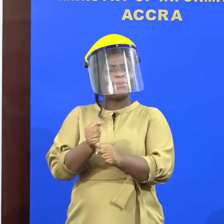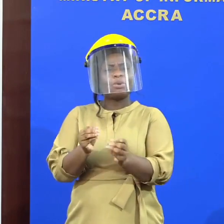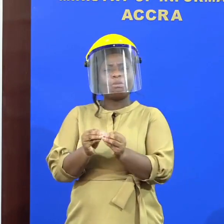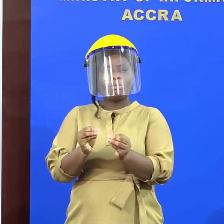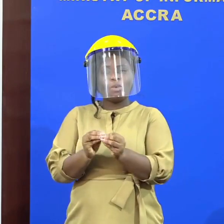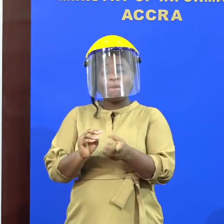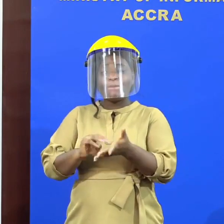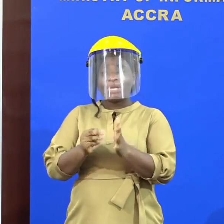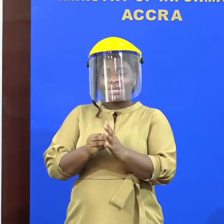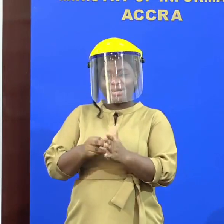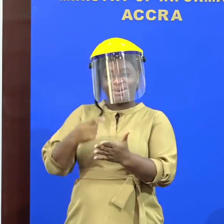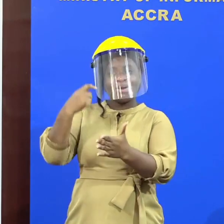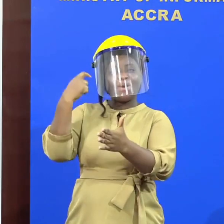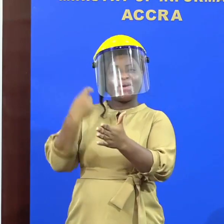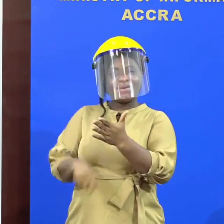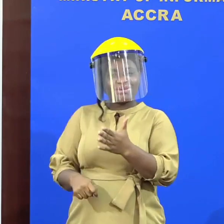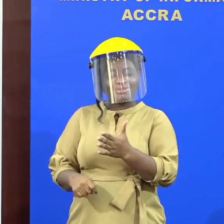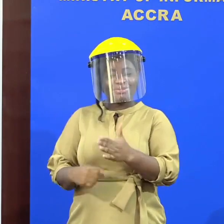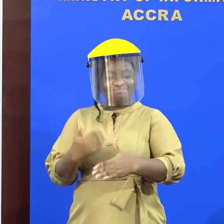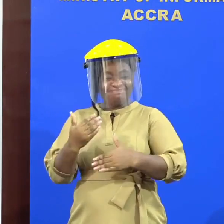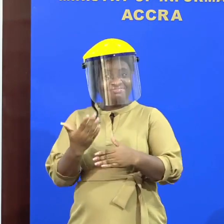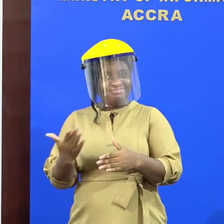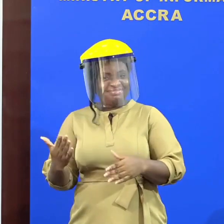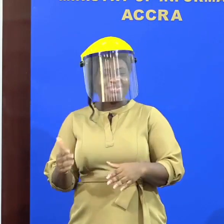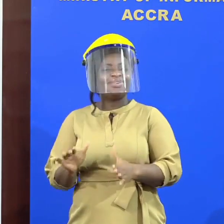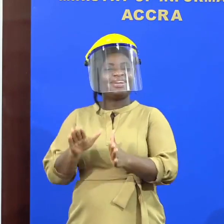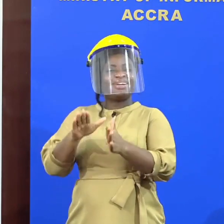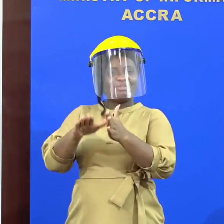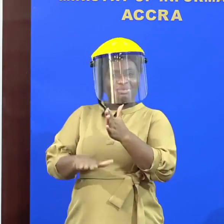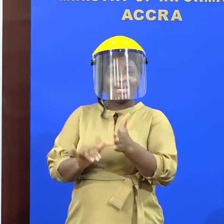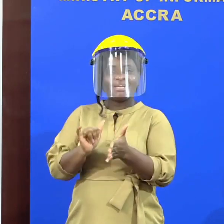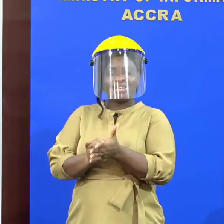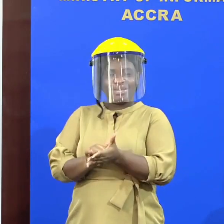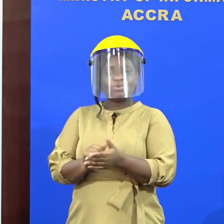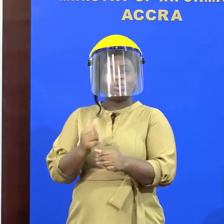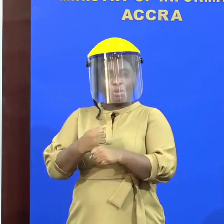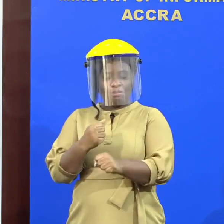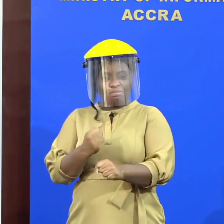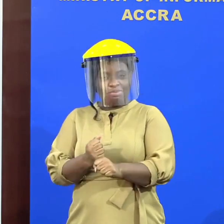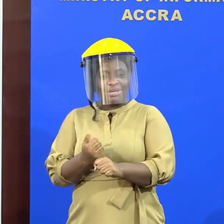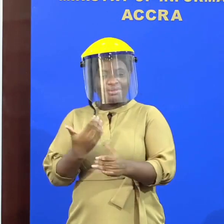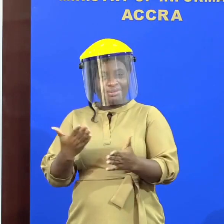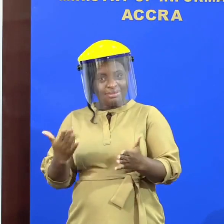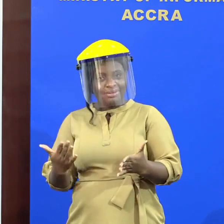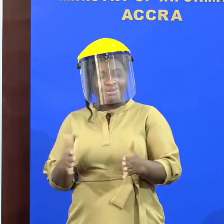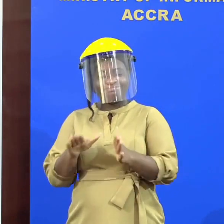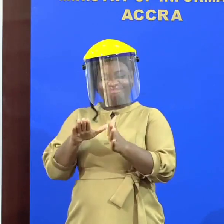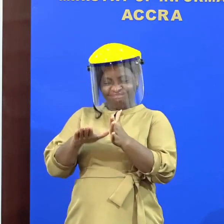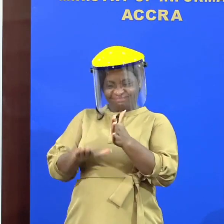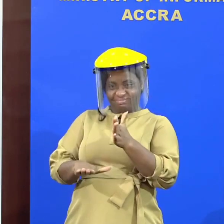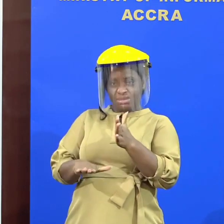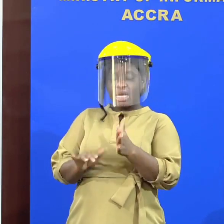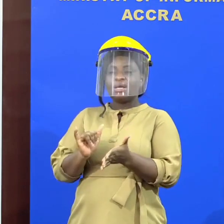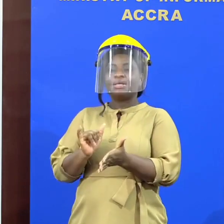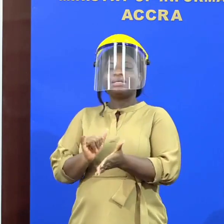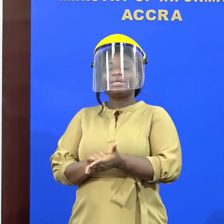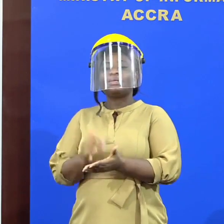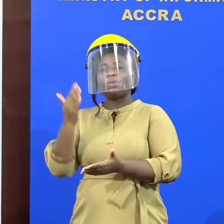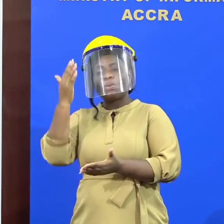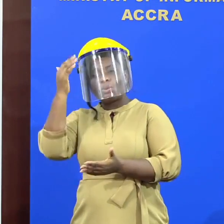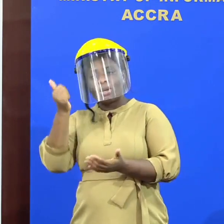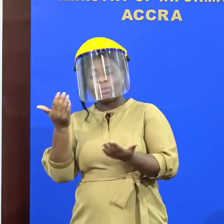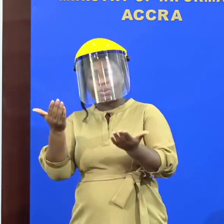of manufacturing or cost of processing will come down. That will force price down. So this is part of the process where we'll be able to bring the price